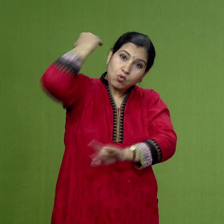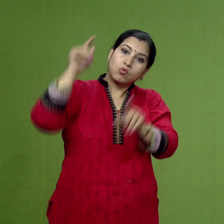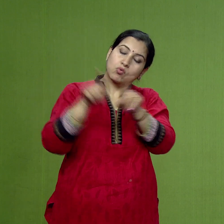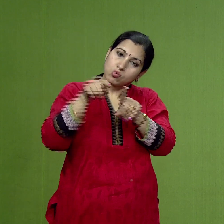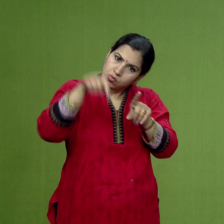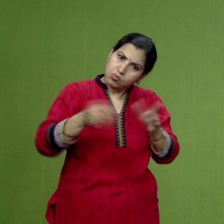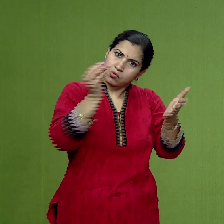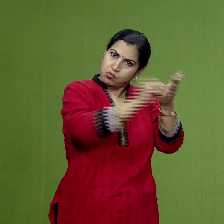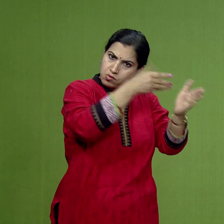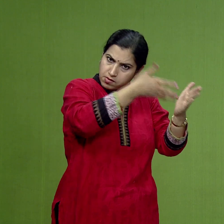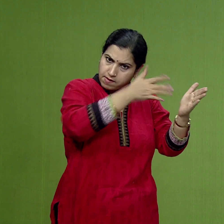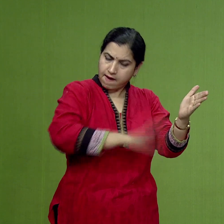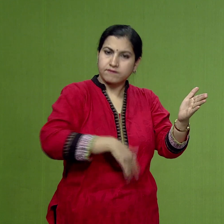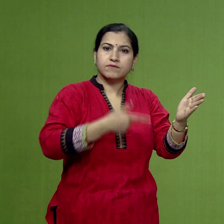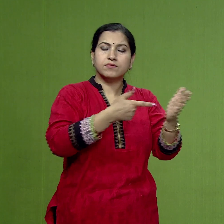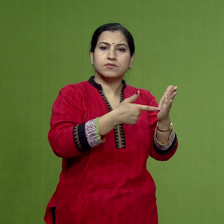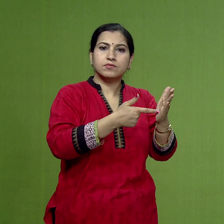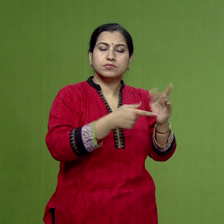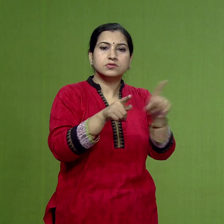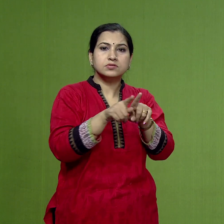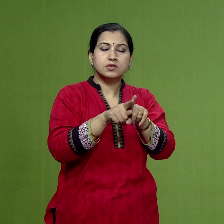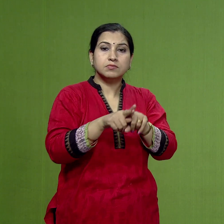capitals with an urban mode of life.